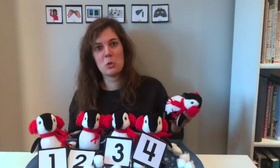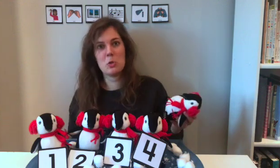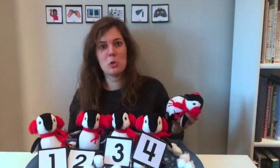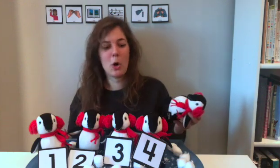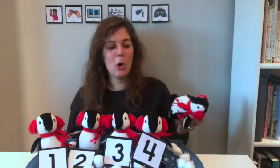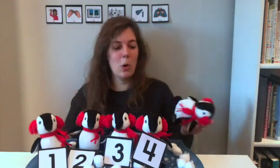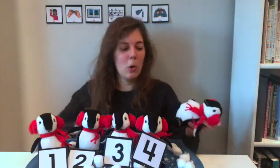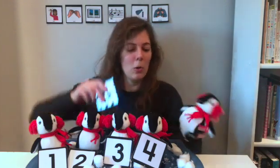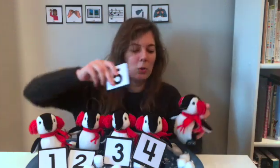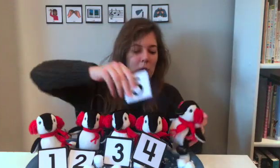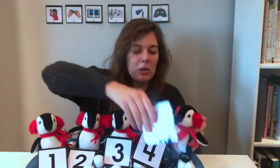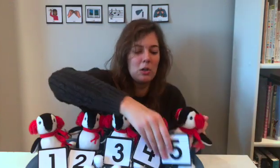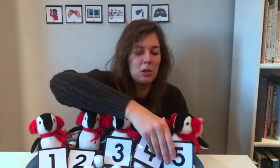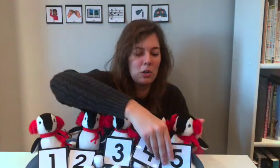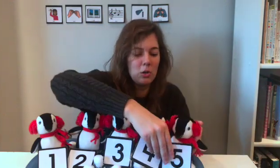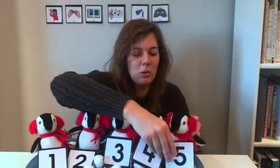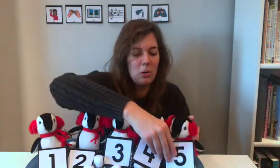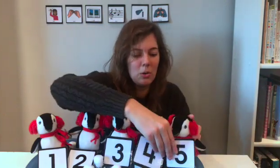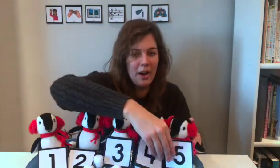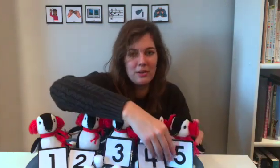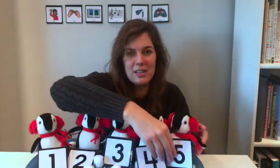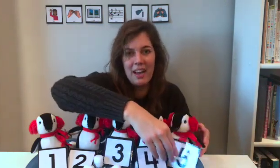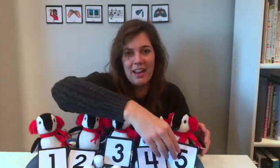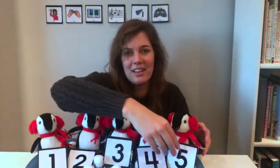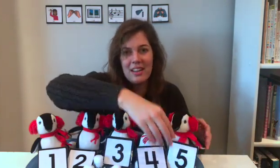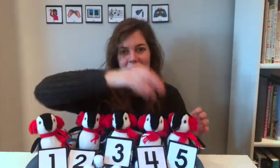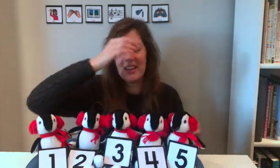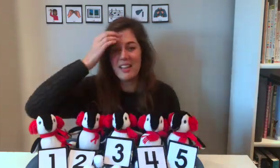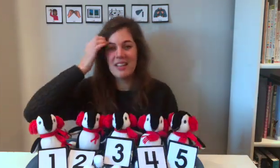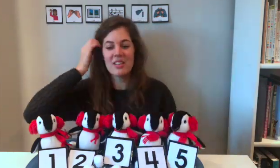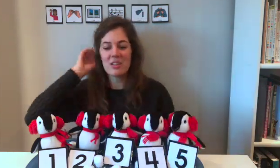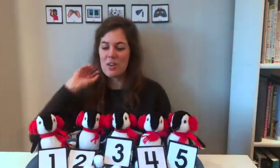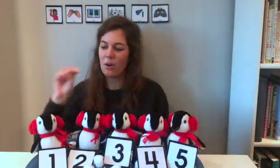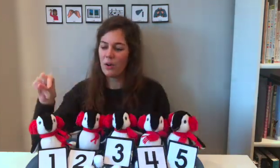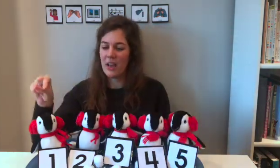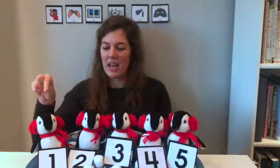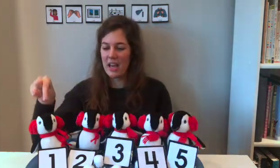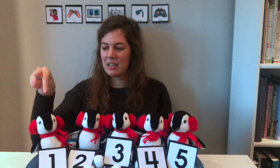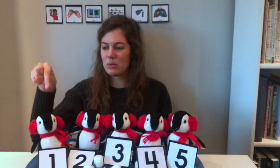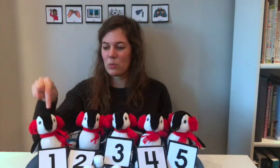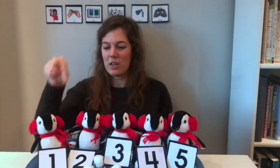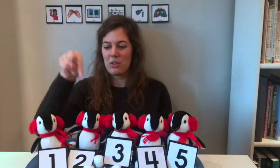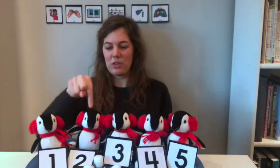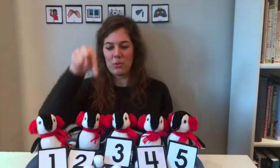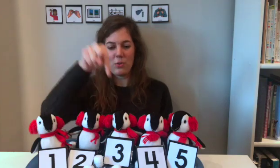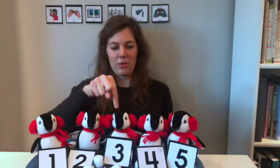so cold outside in the snow. And these